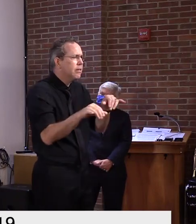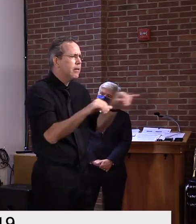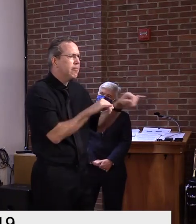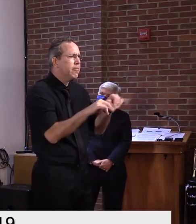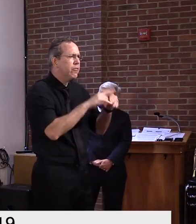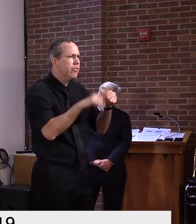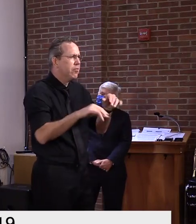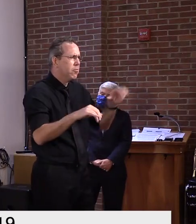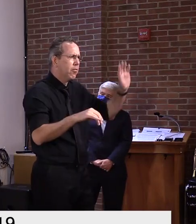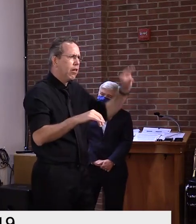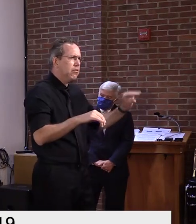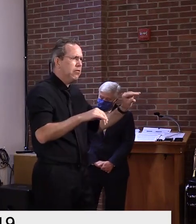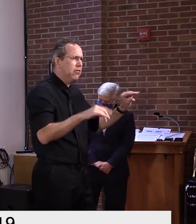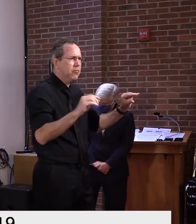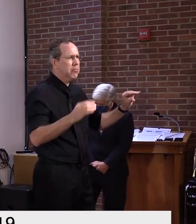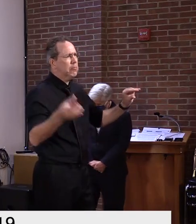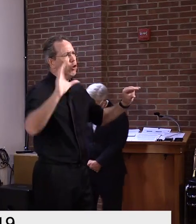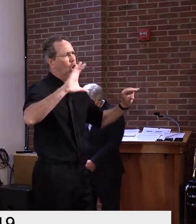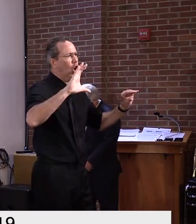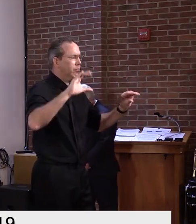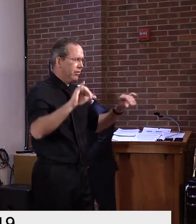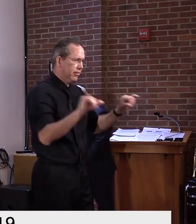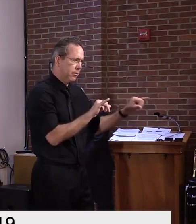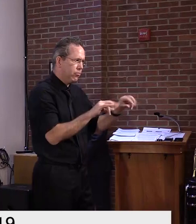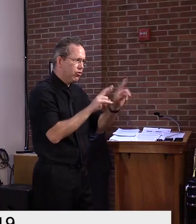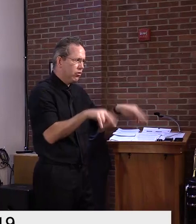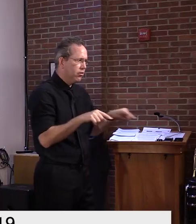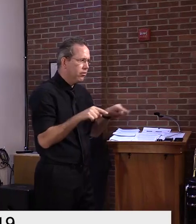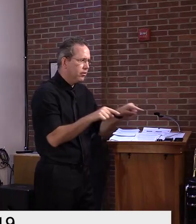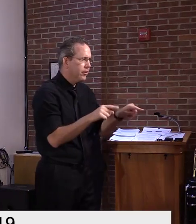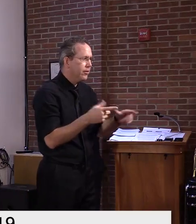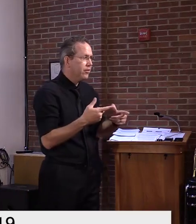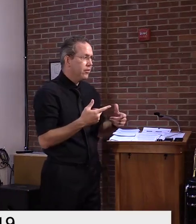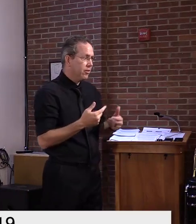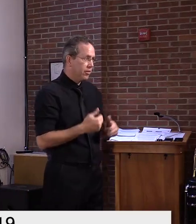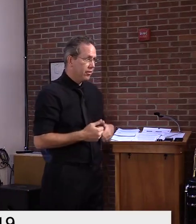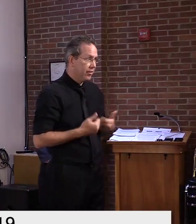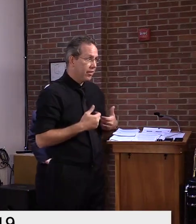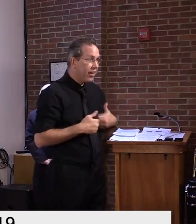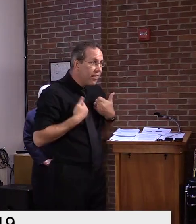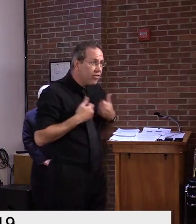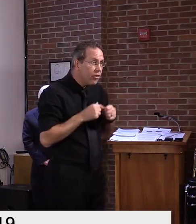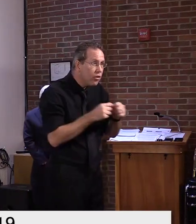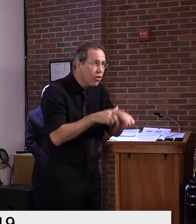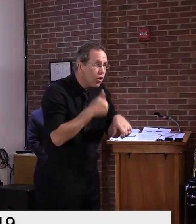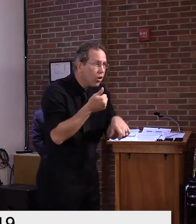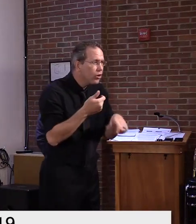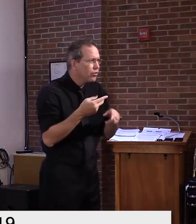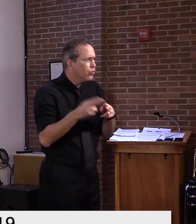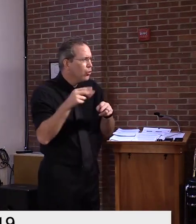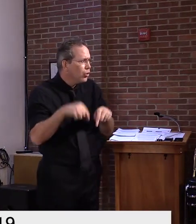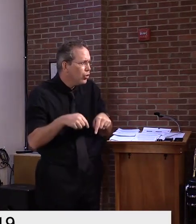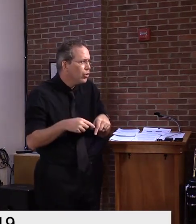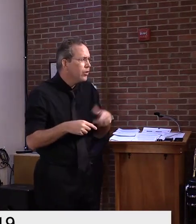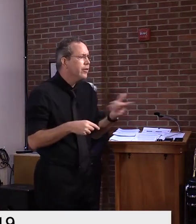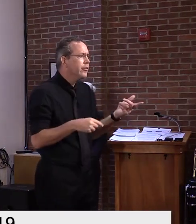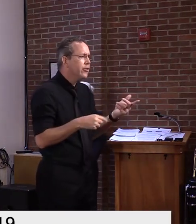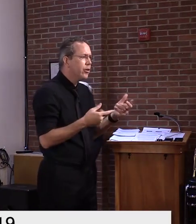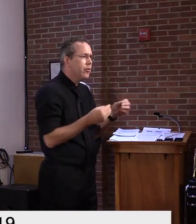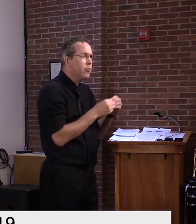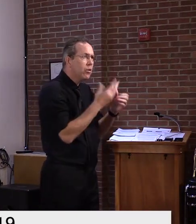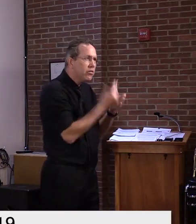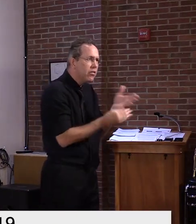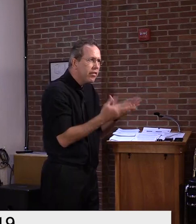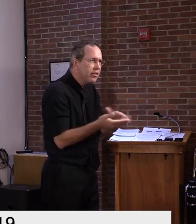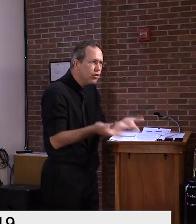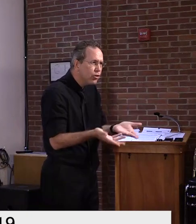at life expectancy, maternal outcomes in pregnancies, infant mortality, the list